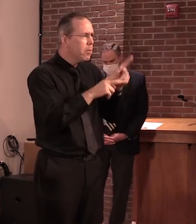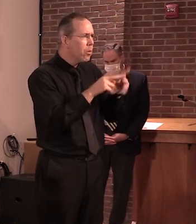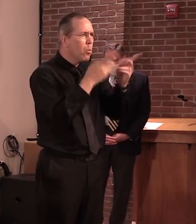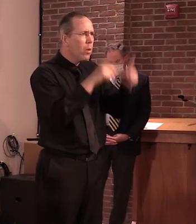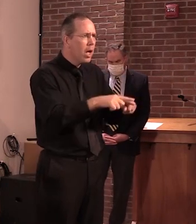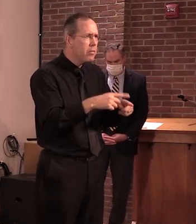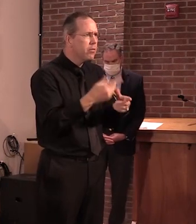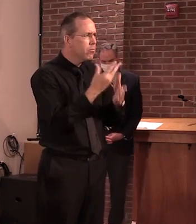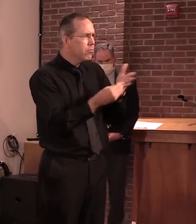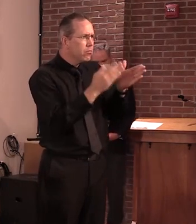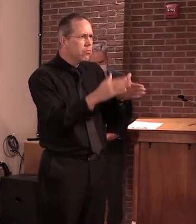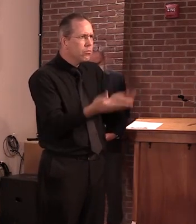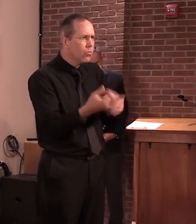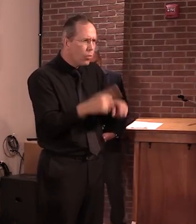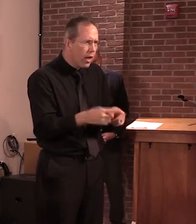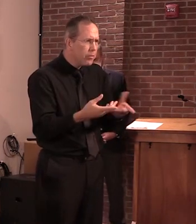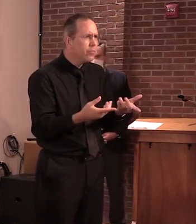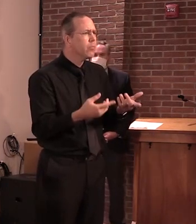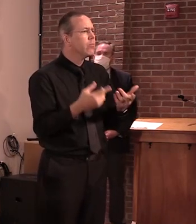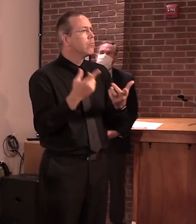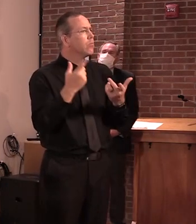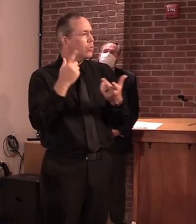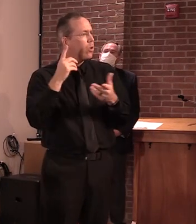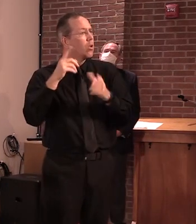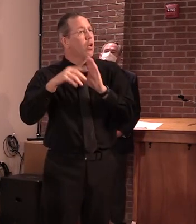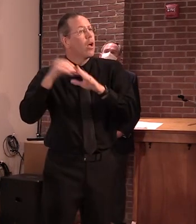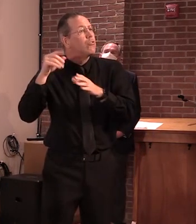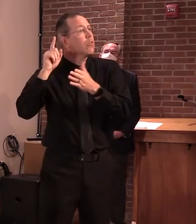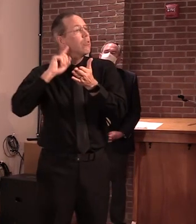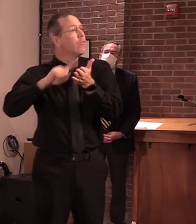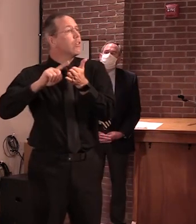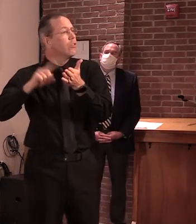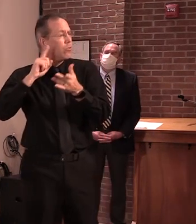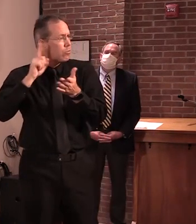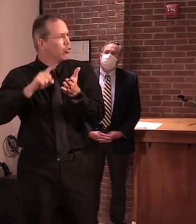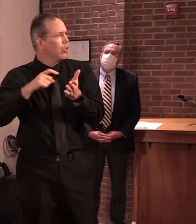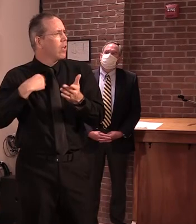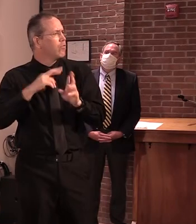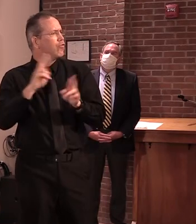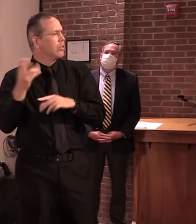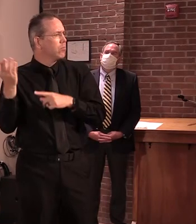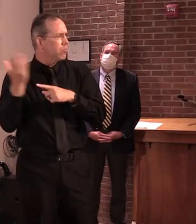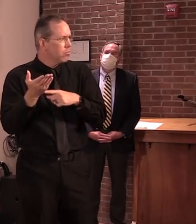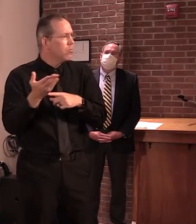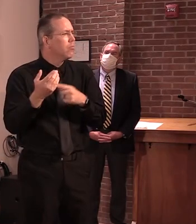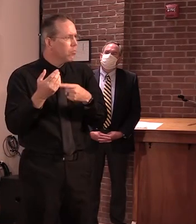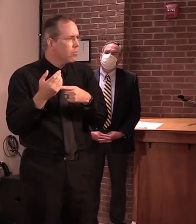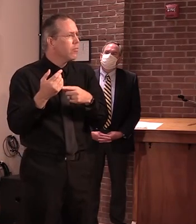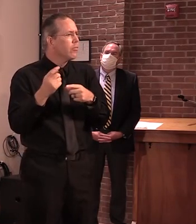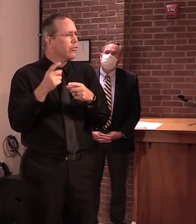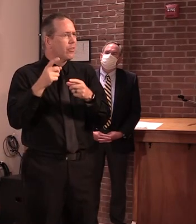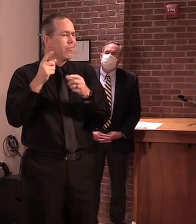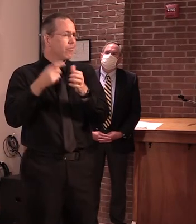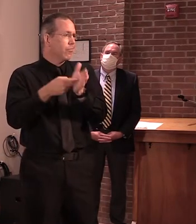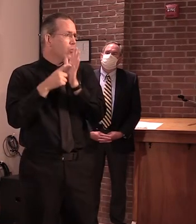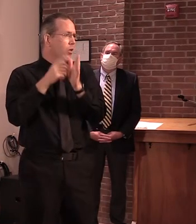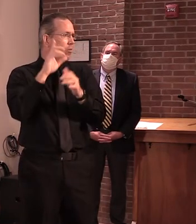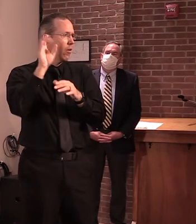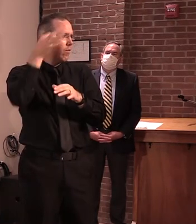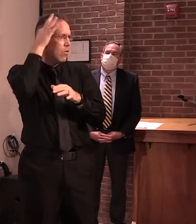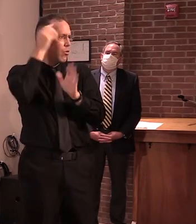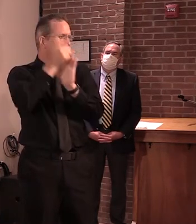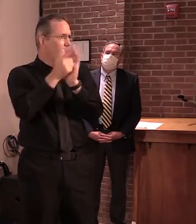needed, and they're required by state and federal law. But I also think we have to be self-reflective in the corrections department as